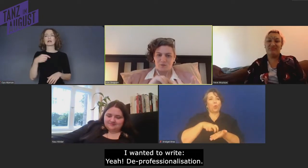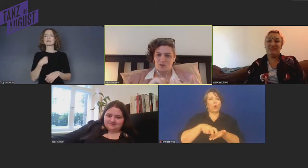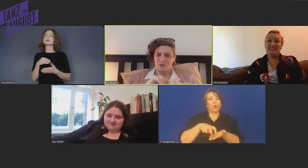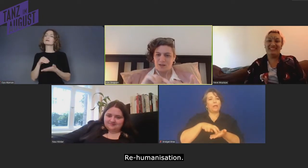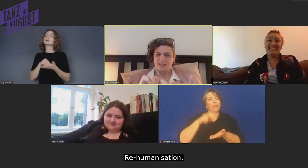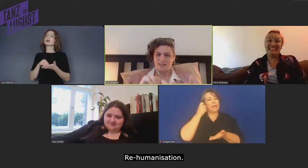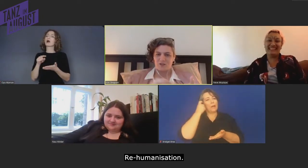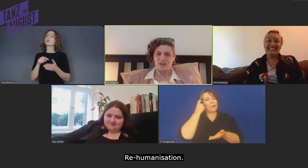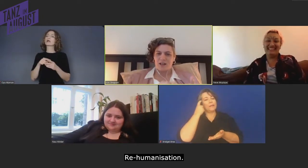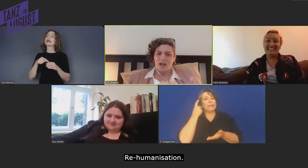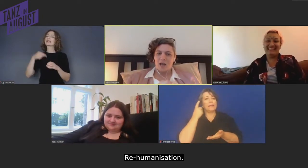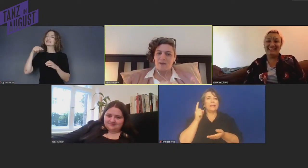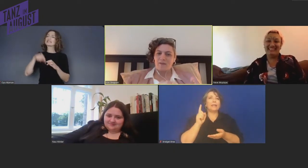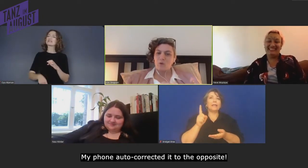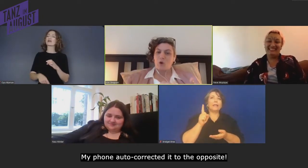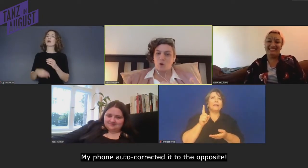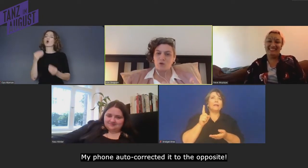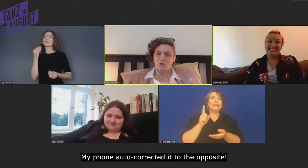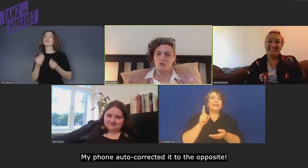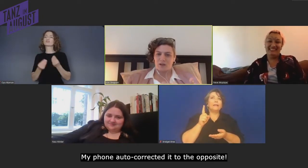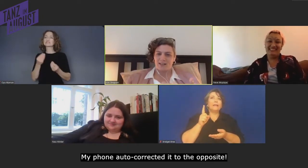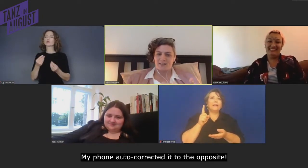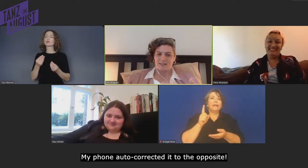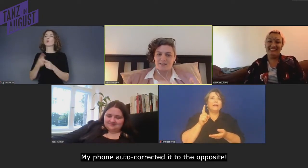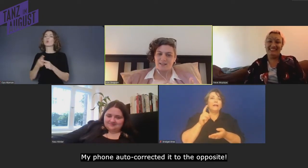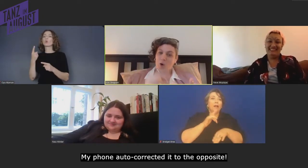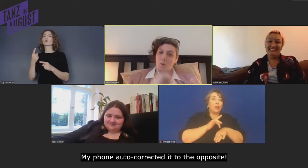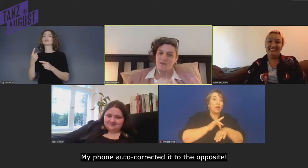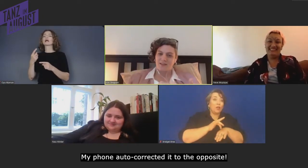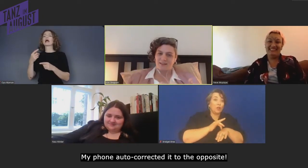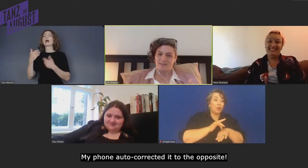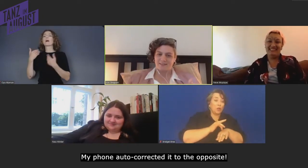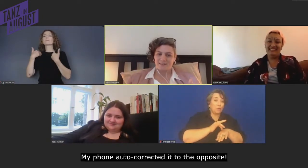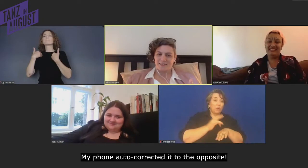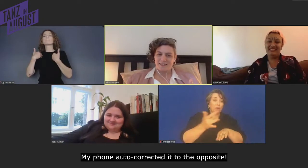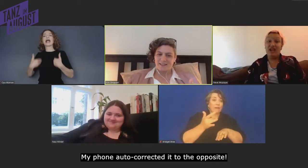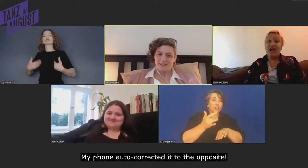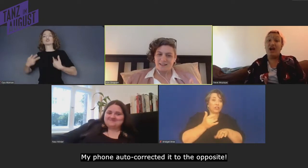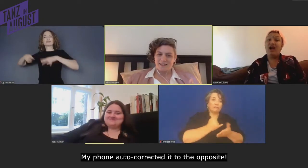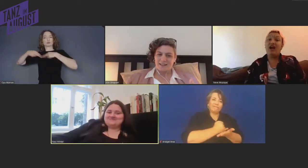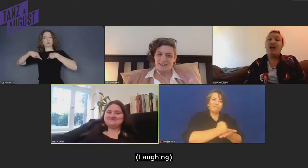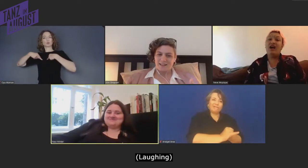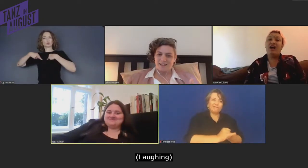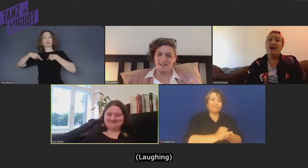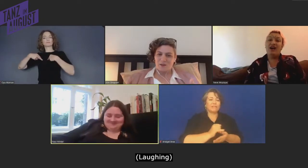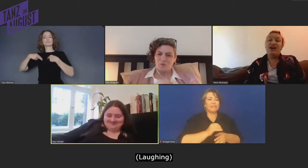deprofessionalization, rehumanization, and my phone auto corrected it to the opposite.